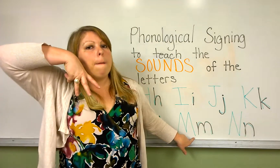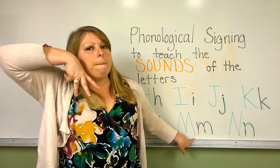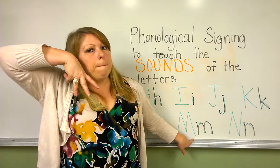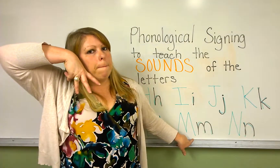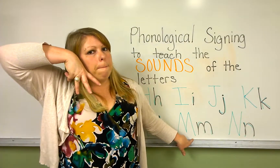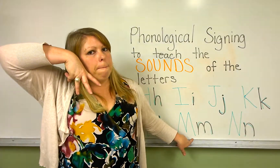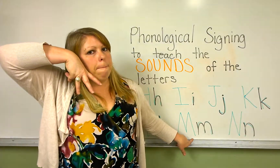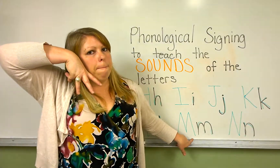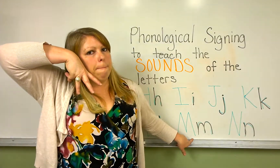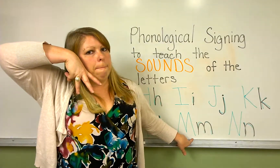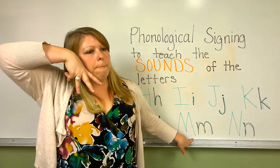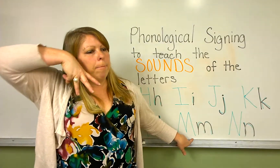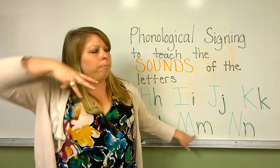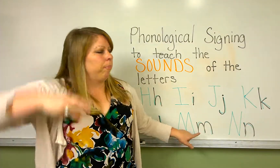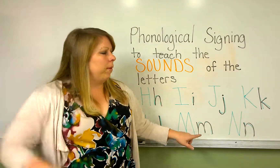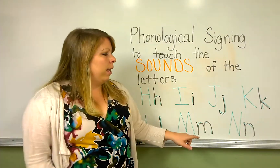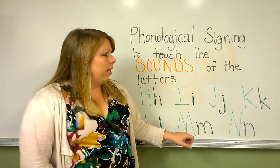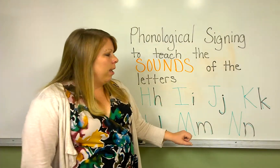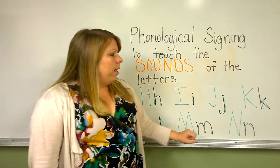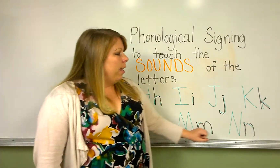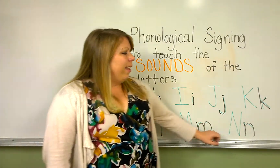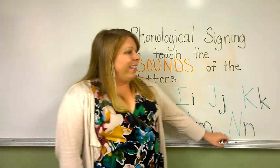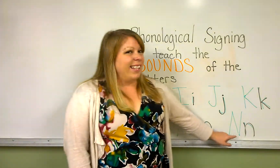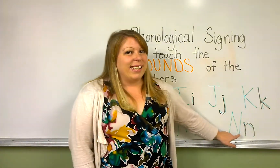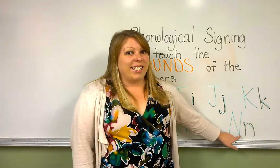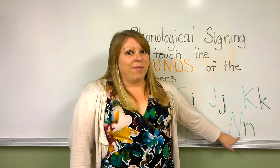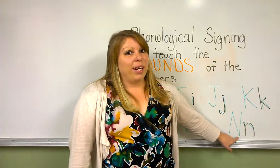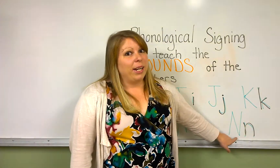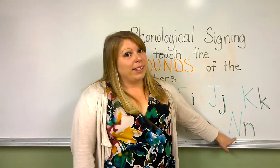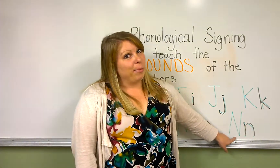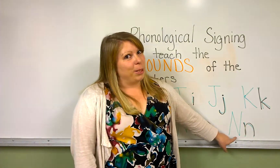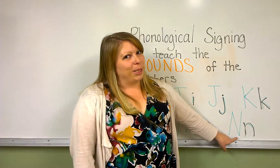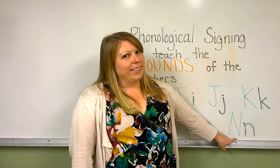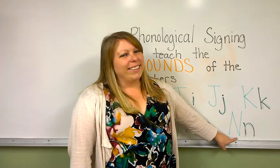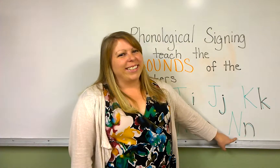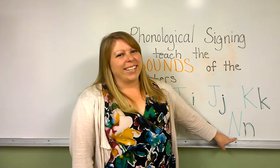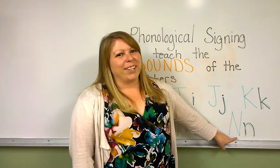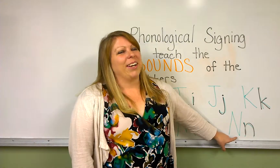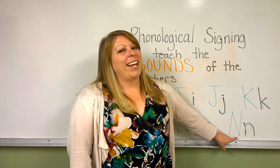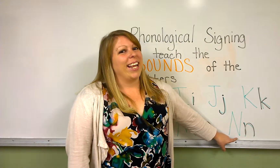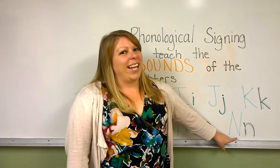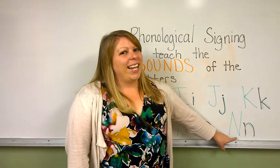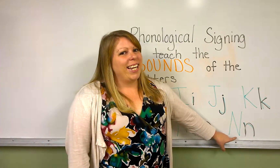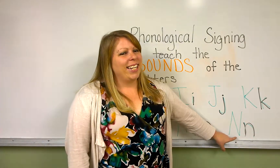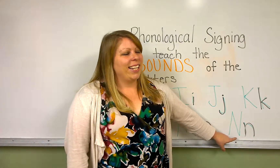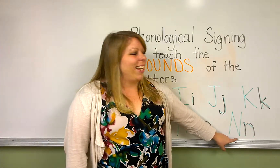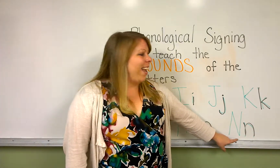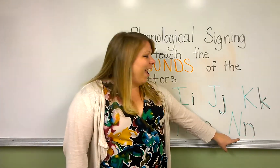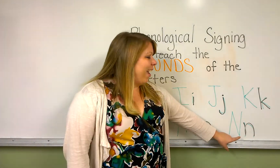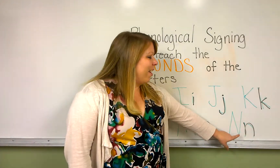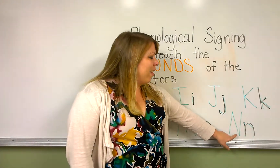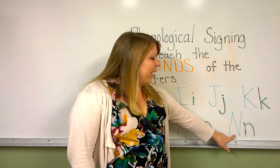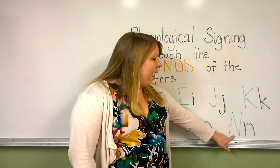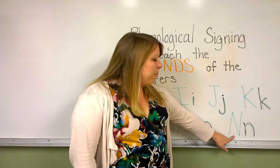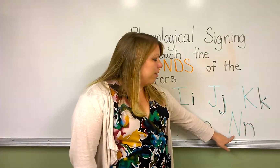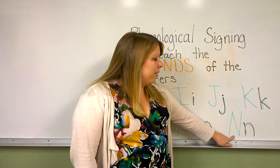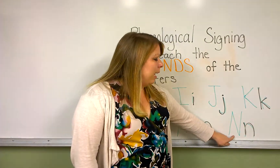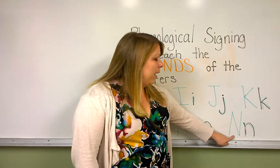there. Mm. This is the very similar letter N, and the capital